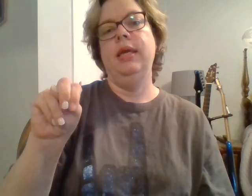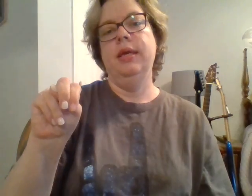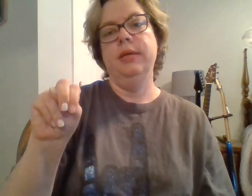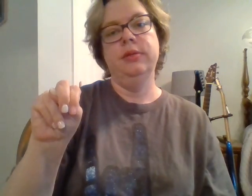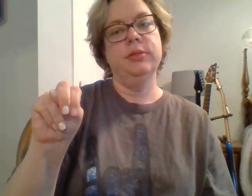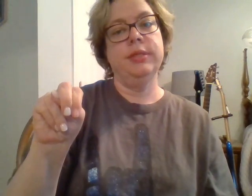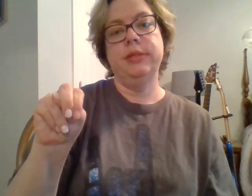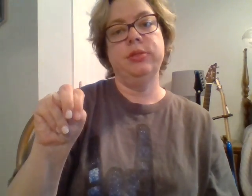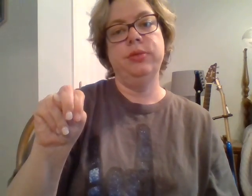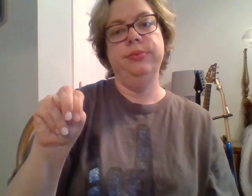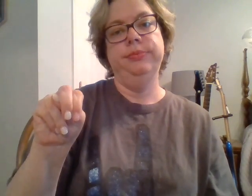N just has 2.